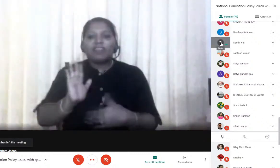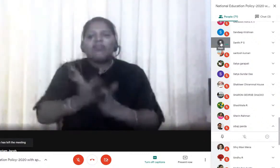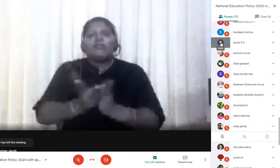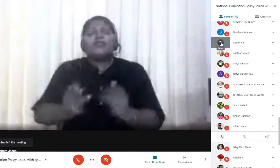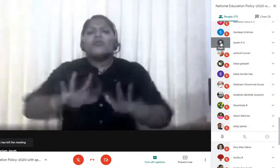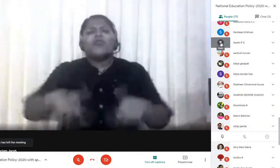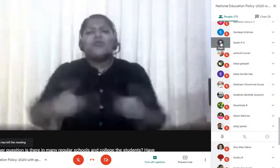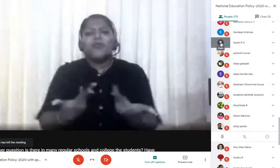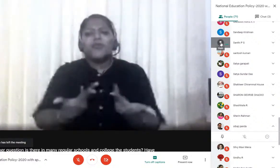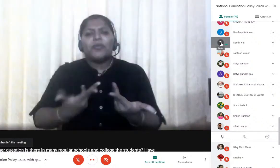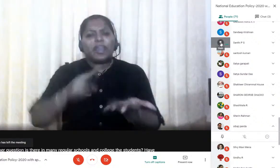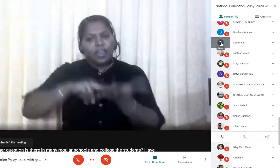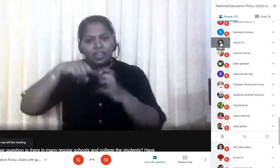it?